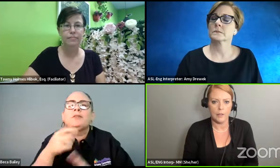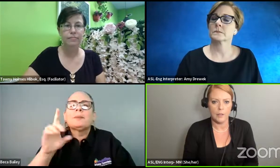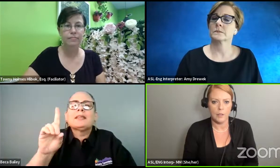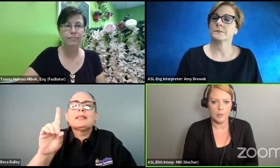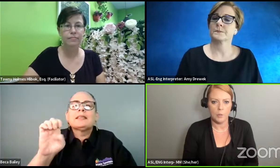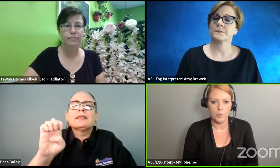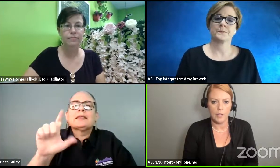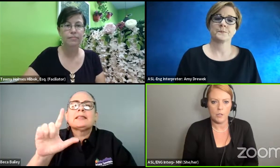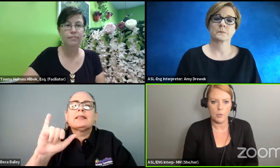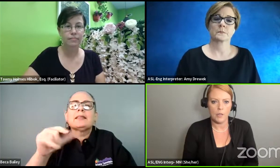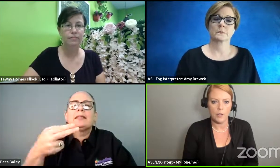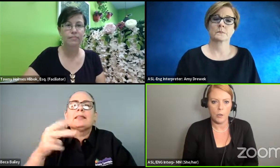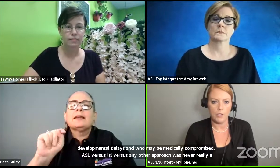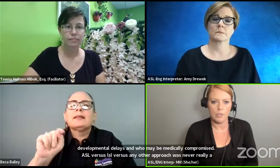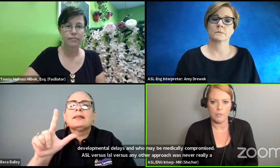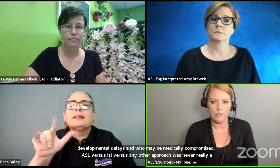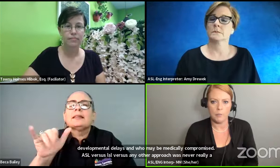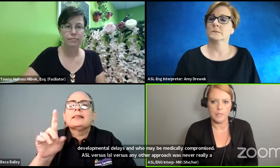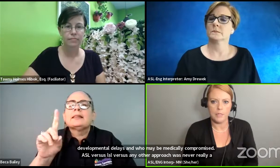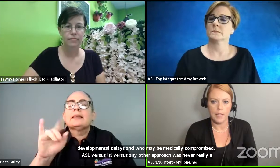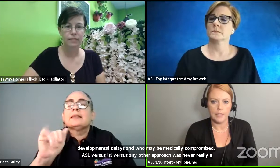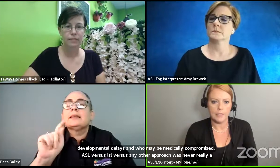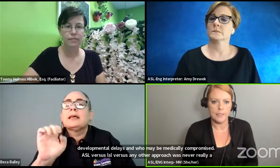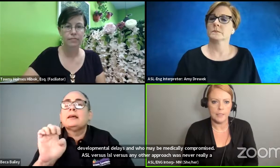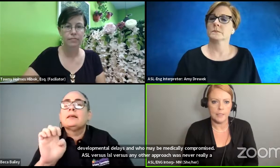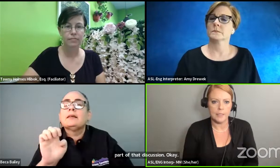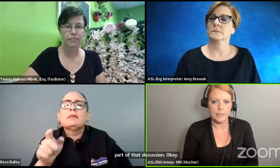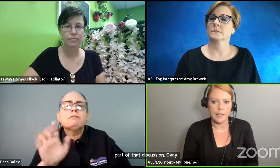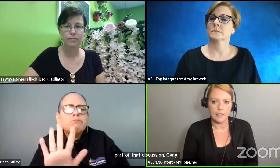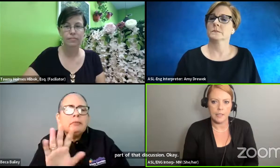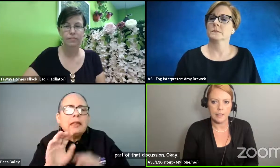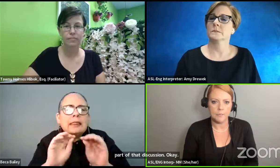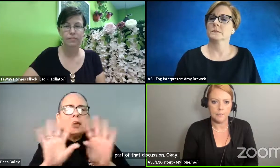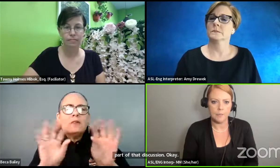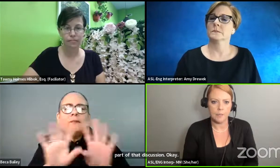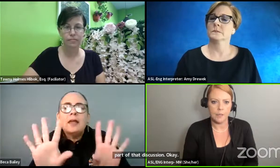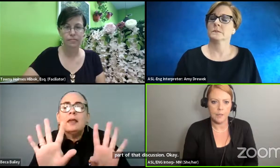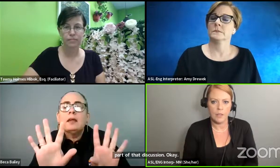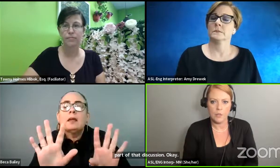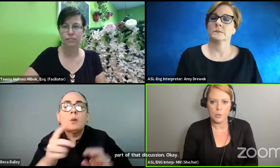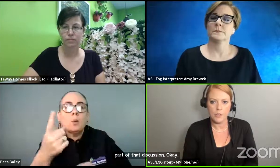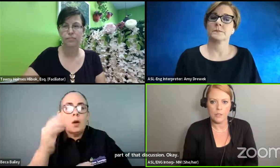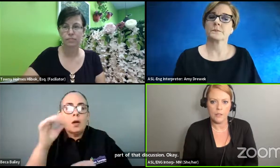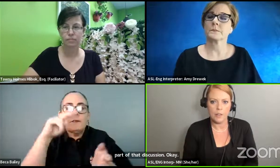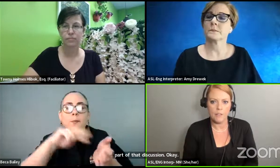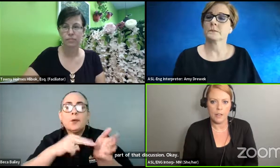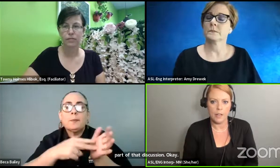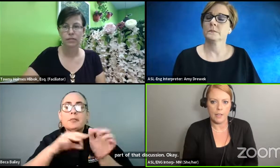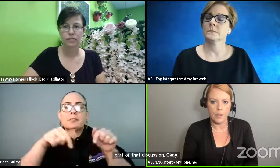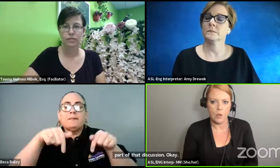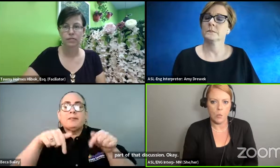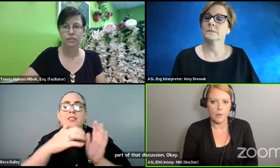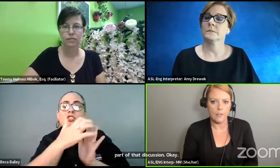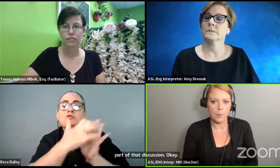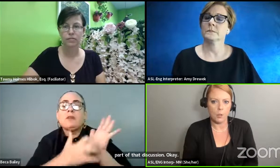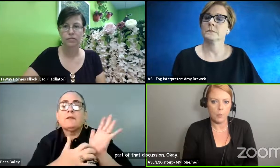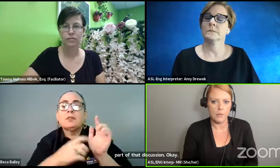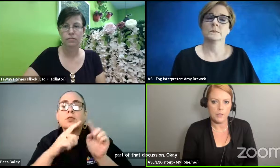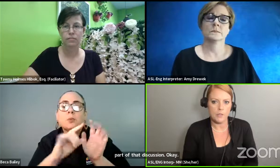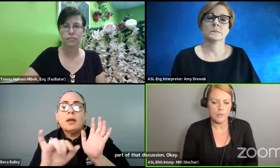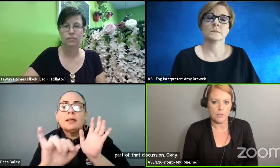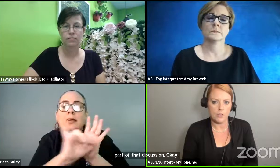Okay, moving on to another question from Delight Lidiate. So to clarify, one